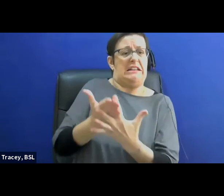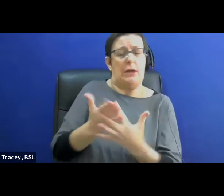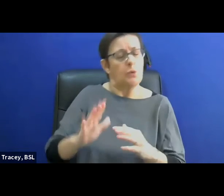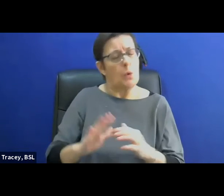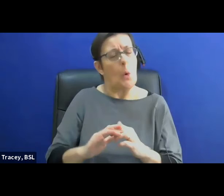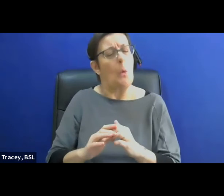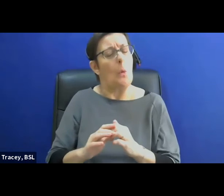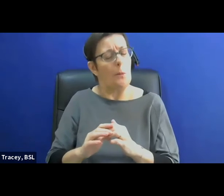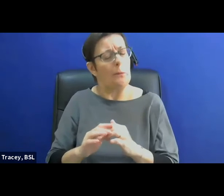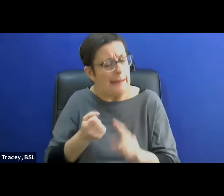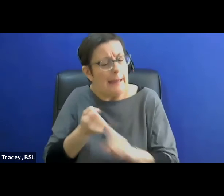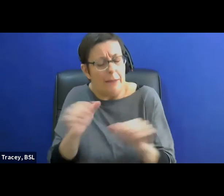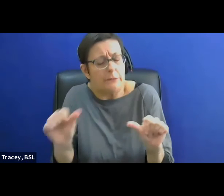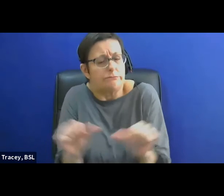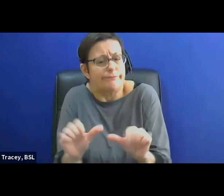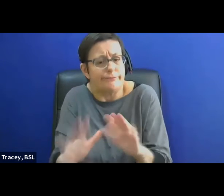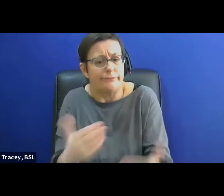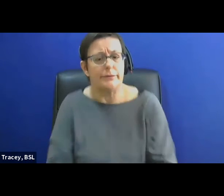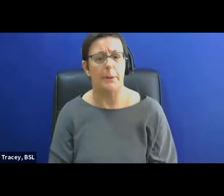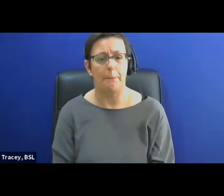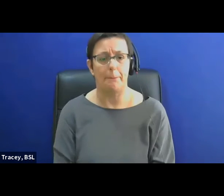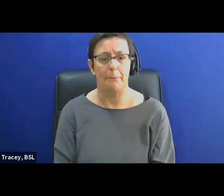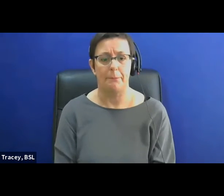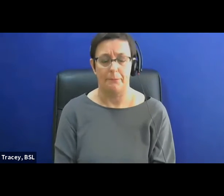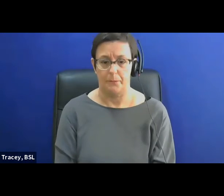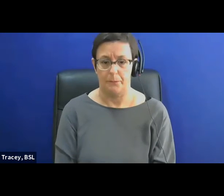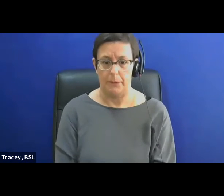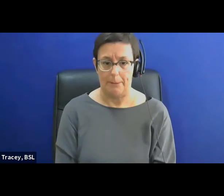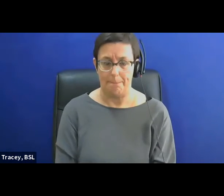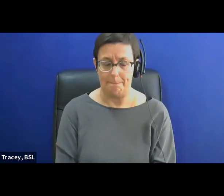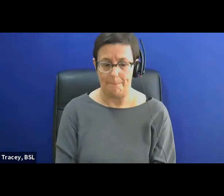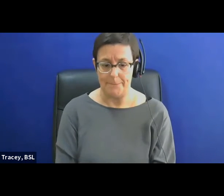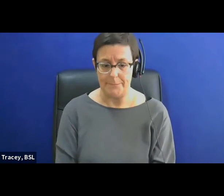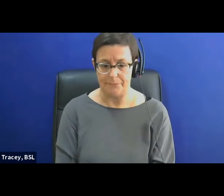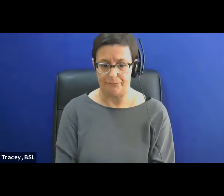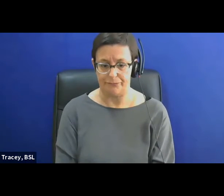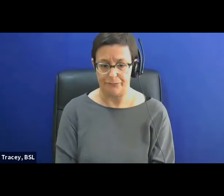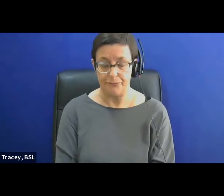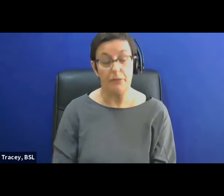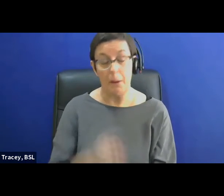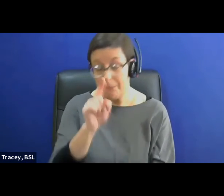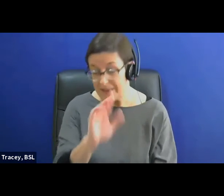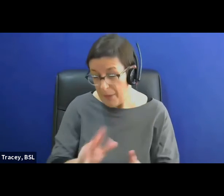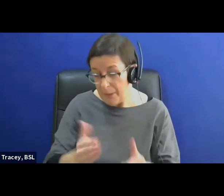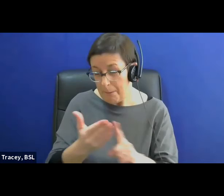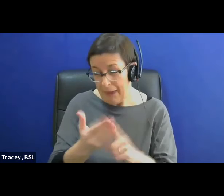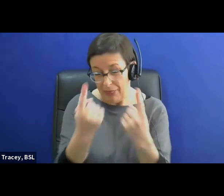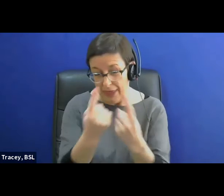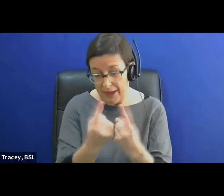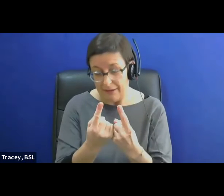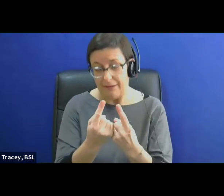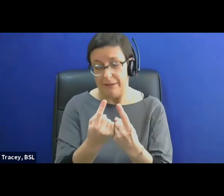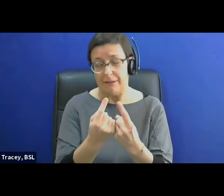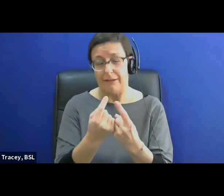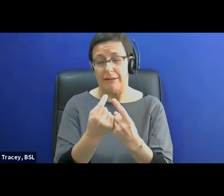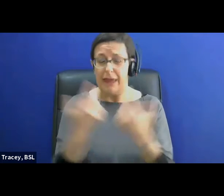I think what we have to look at is that the main thing with inclusive design is for it to make a difference. Ideally, it wants